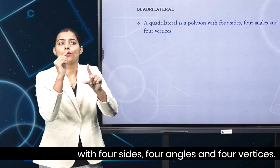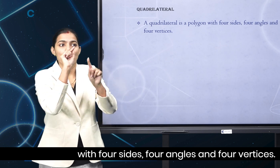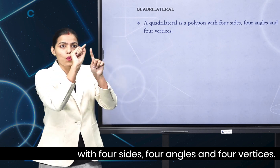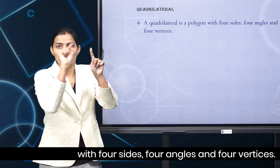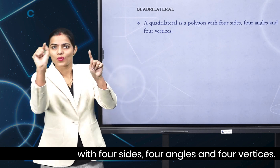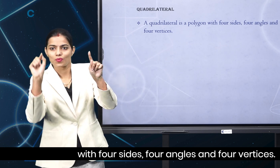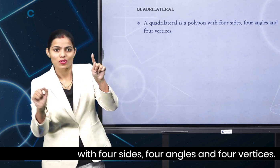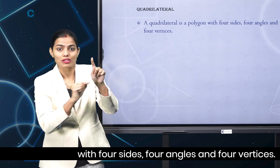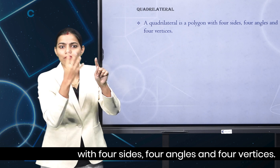vertices.